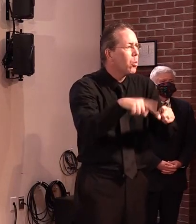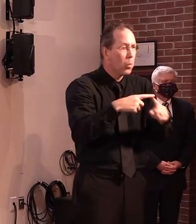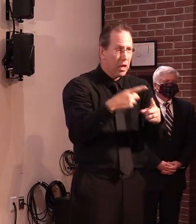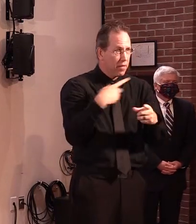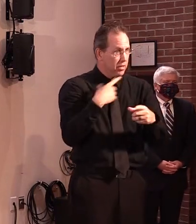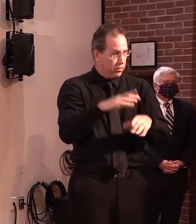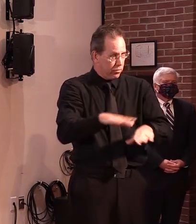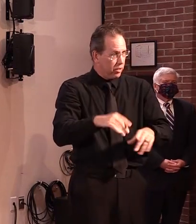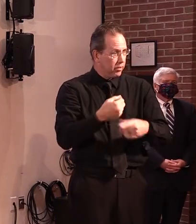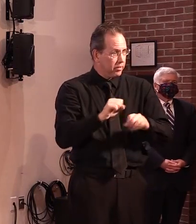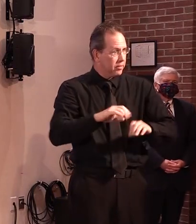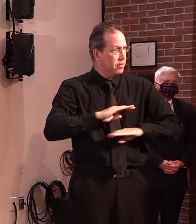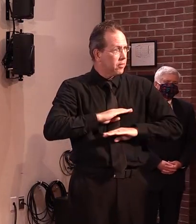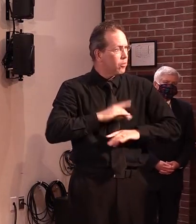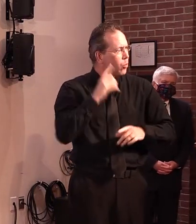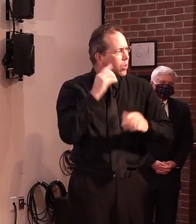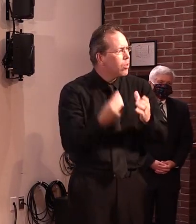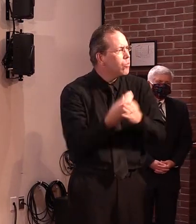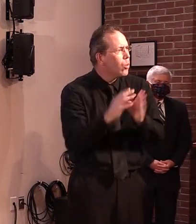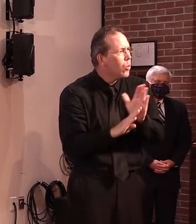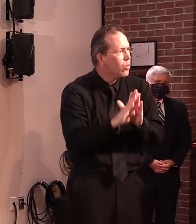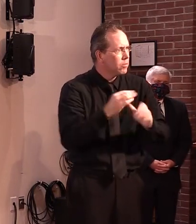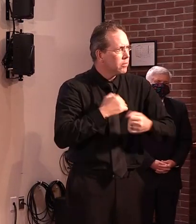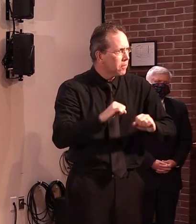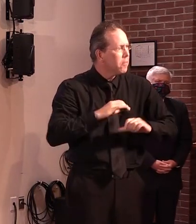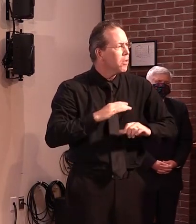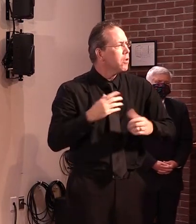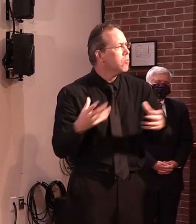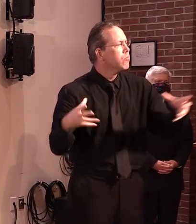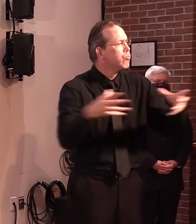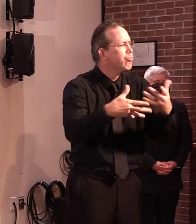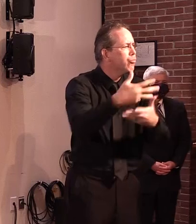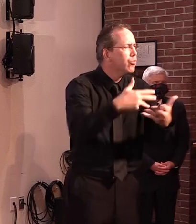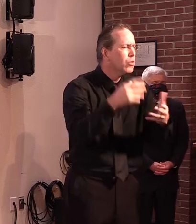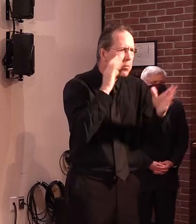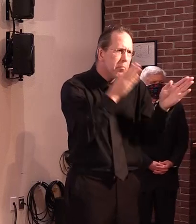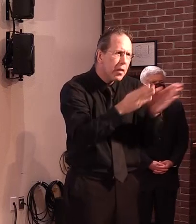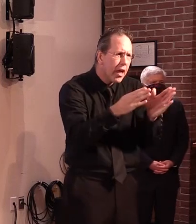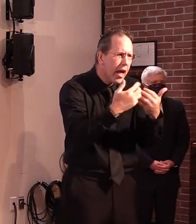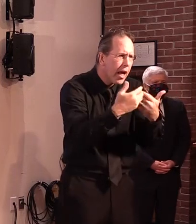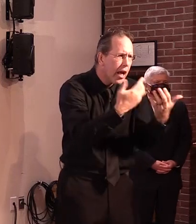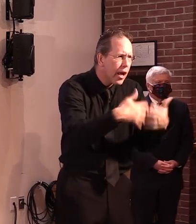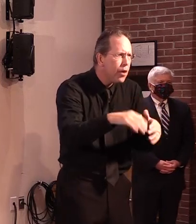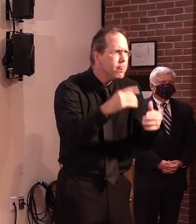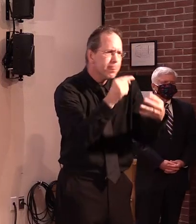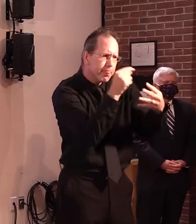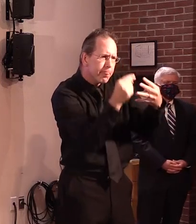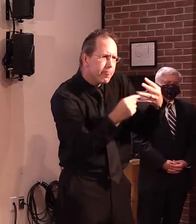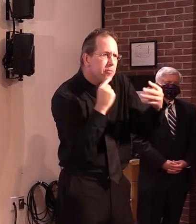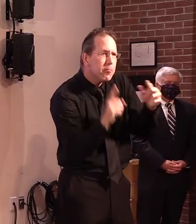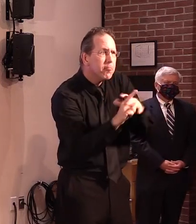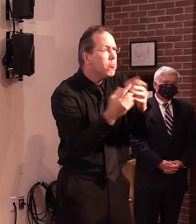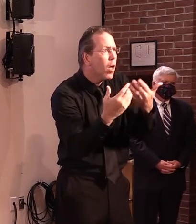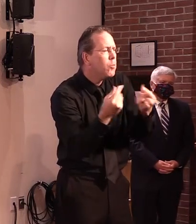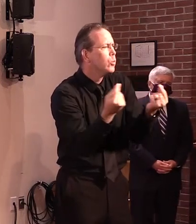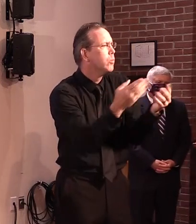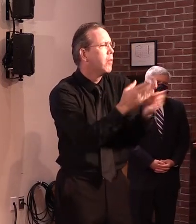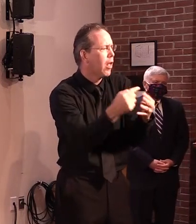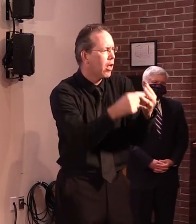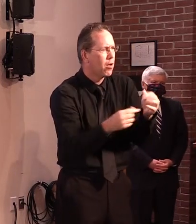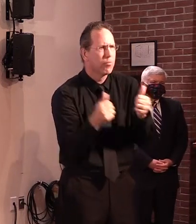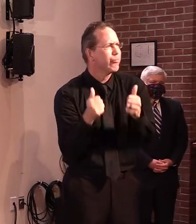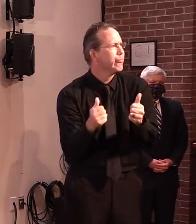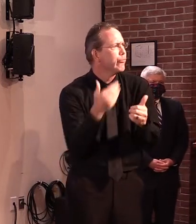a plan how to respond to that. So it isn't an all or nothing phenomenon, where when you get